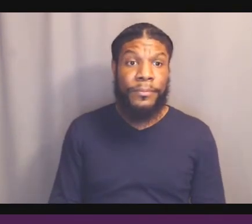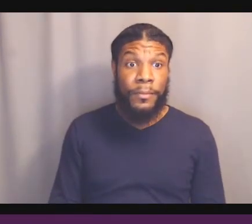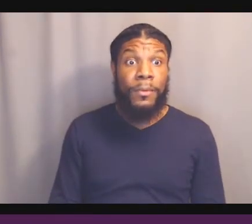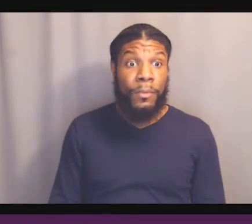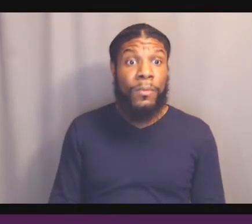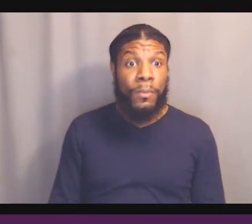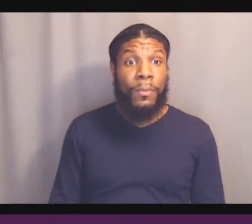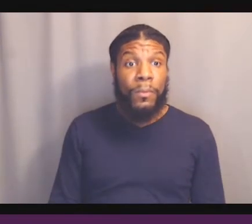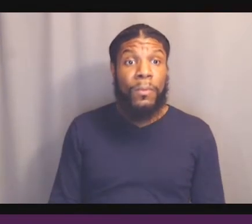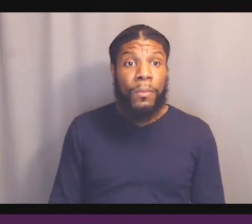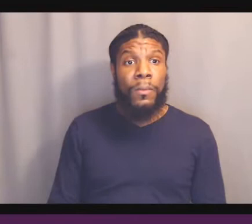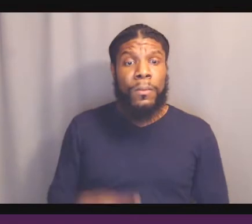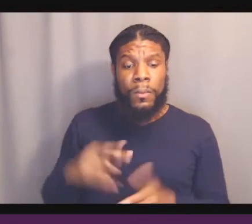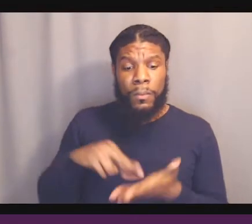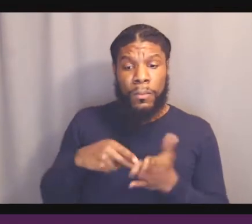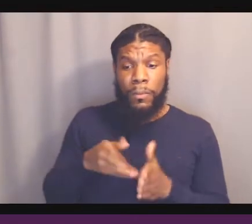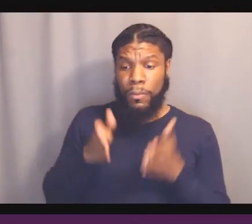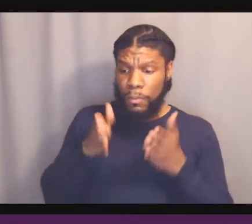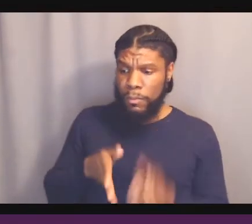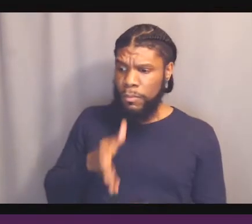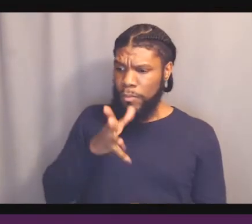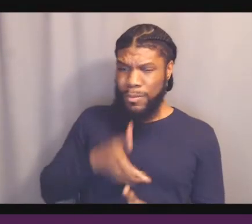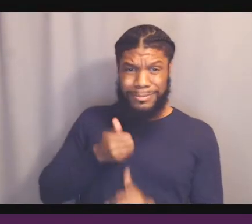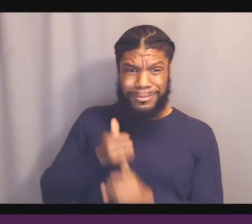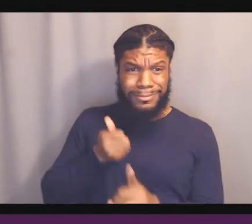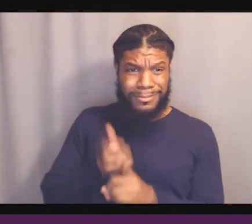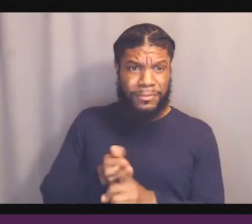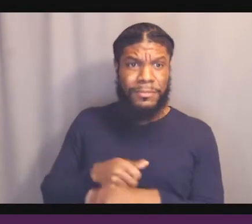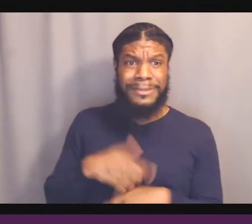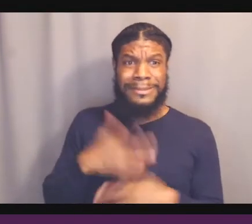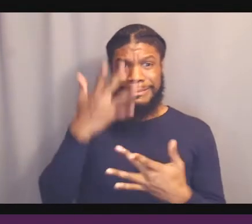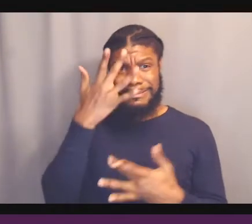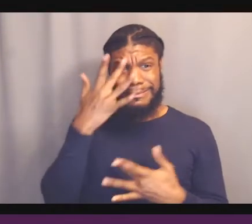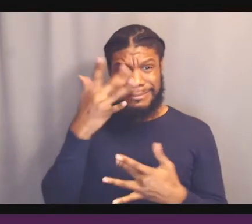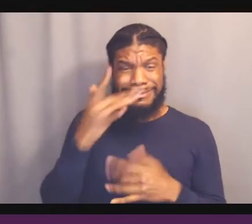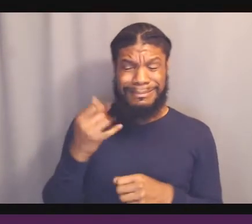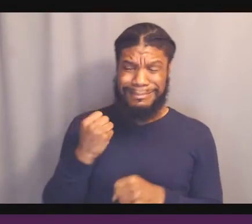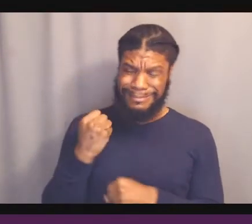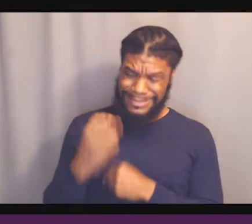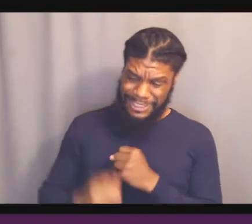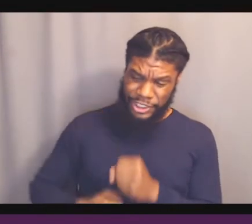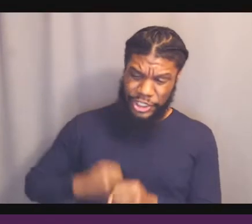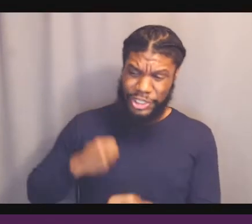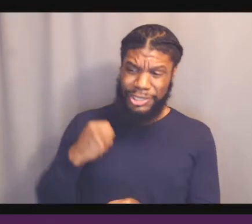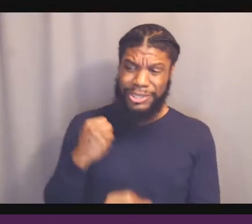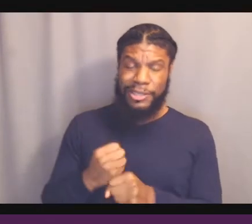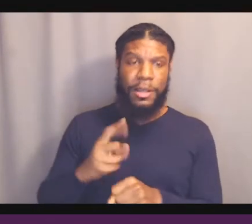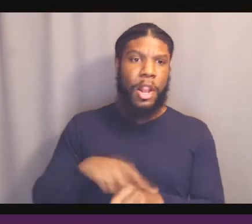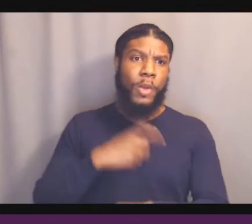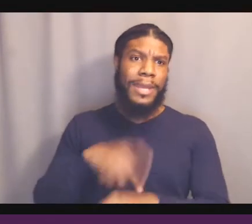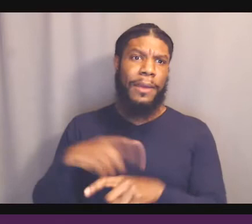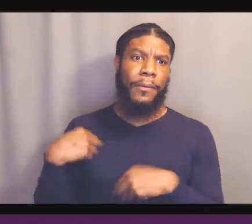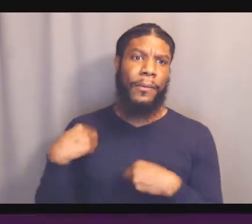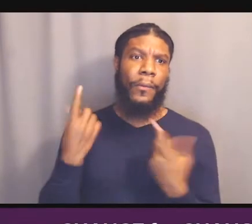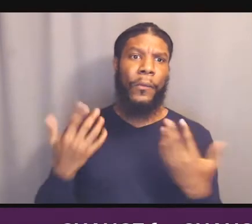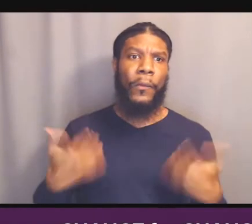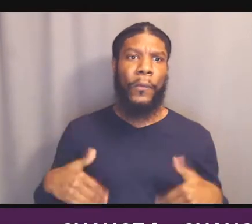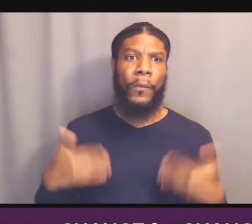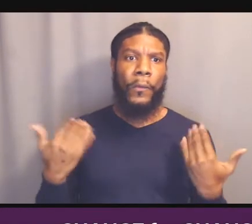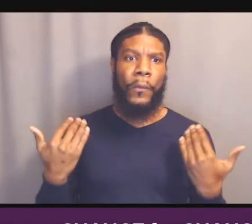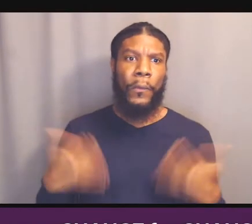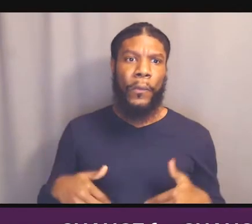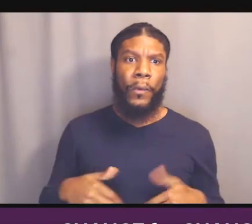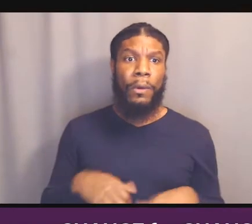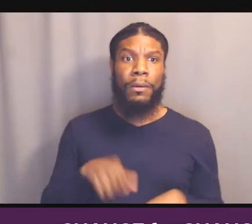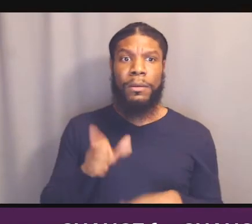So she's been this way for so long. And because she's been this way for so long, she's